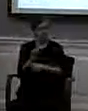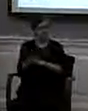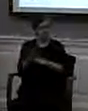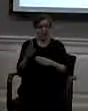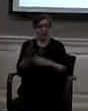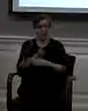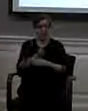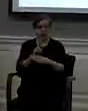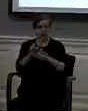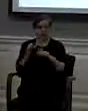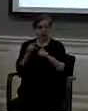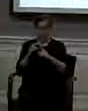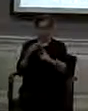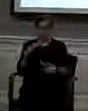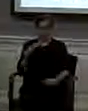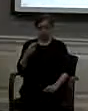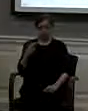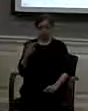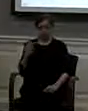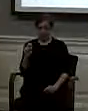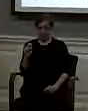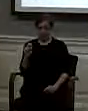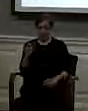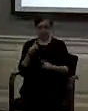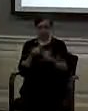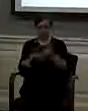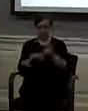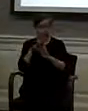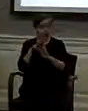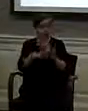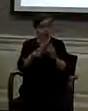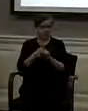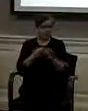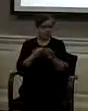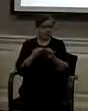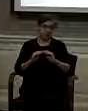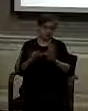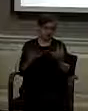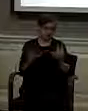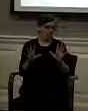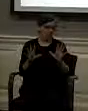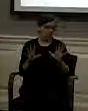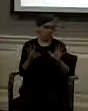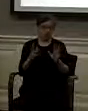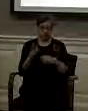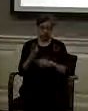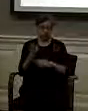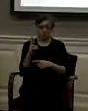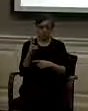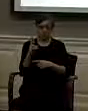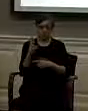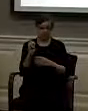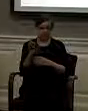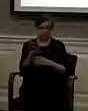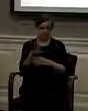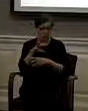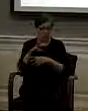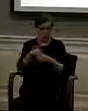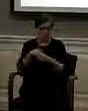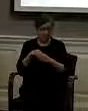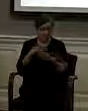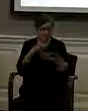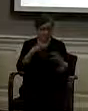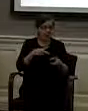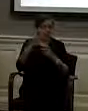term themselves. However, the infusion of human rights education emerged from